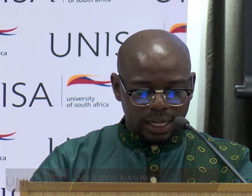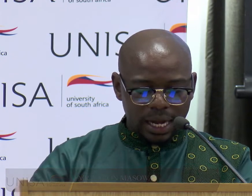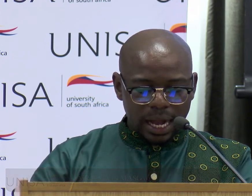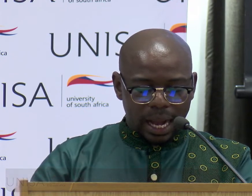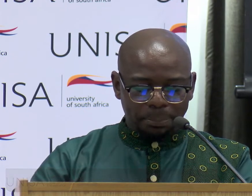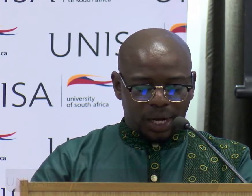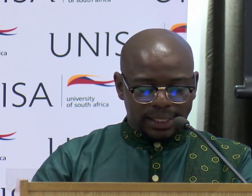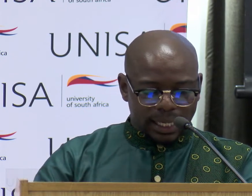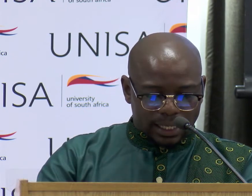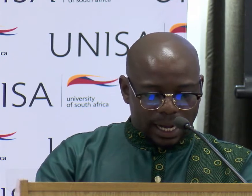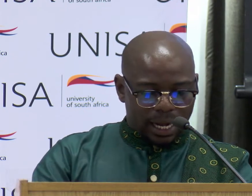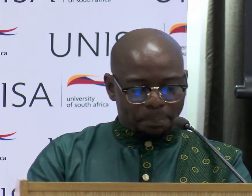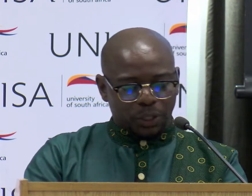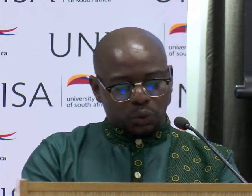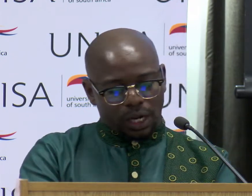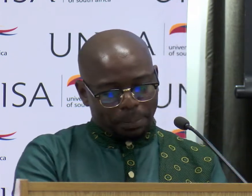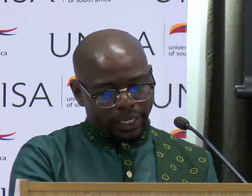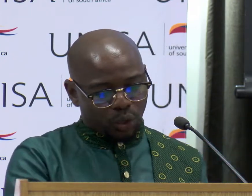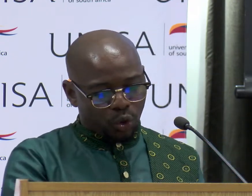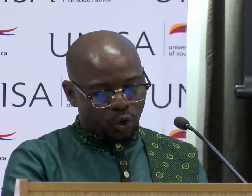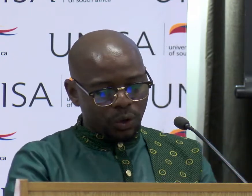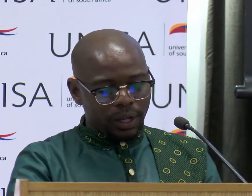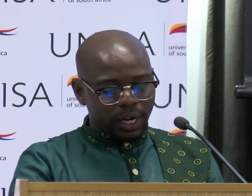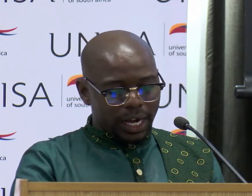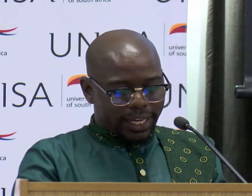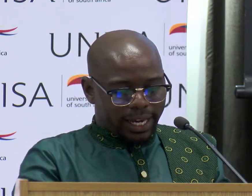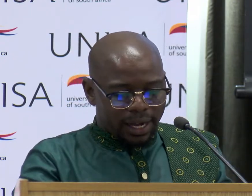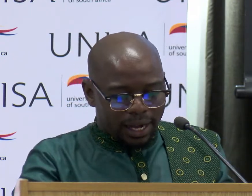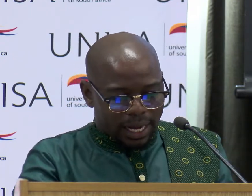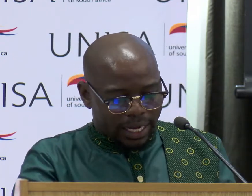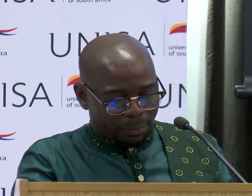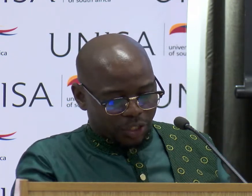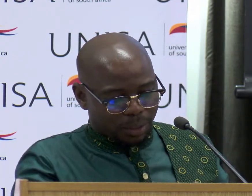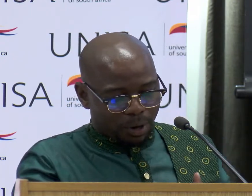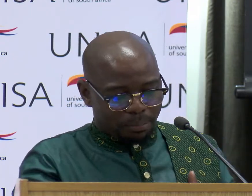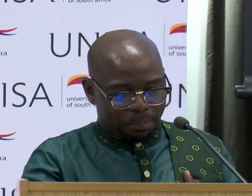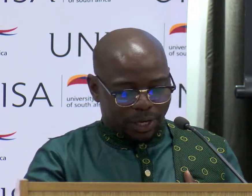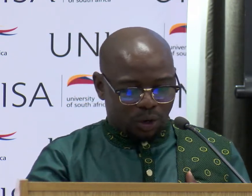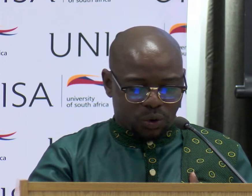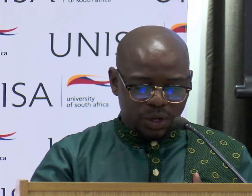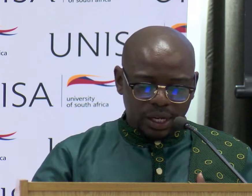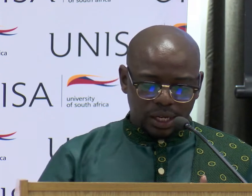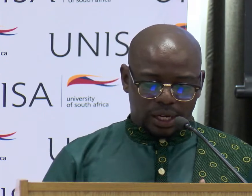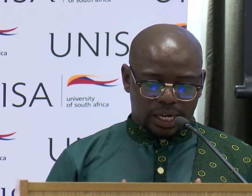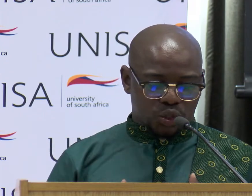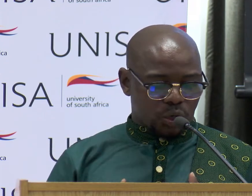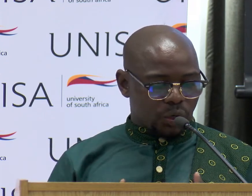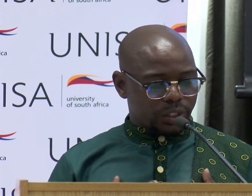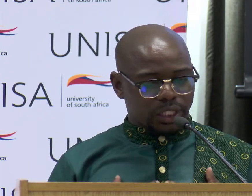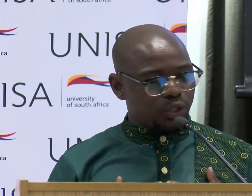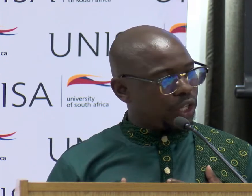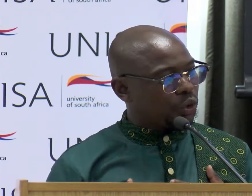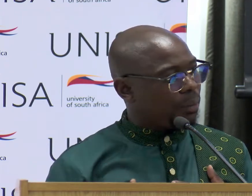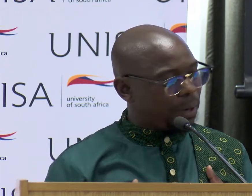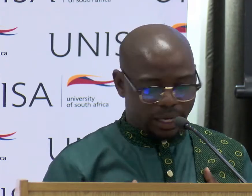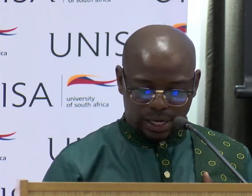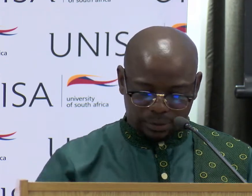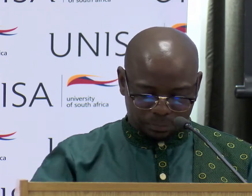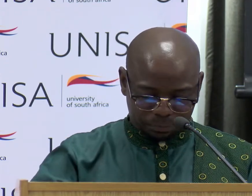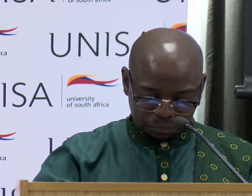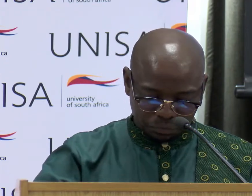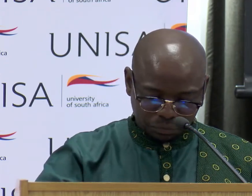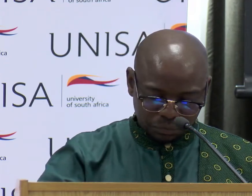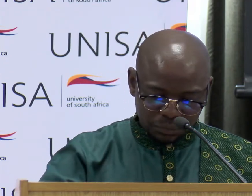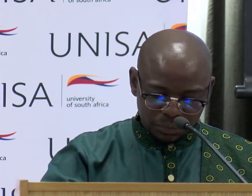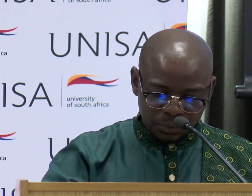sahane la khatlaka la petsola pelo la kena la hare botebong ba pelo lerato ke ntho e jwang banna